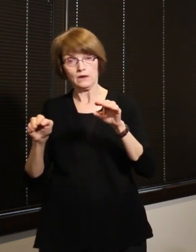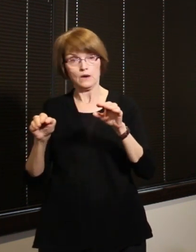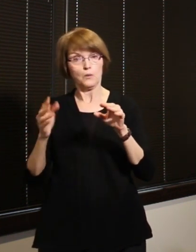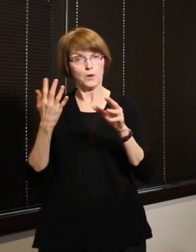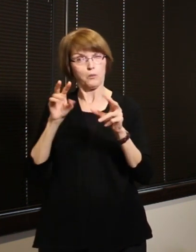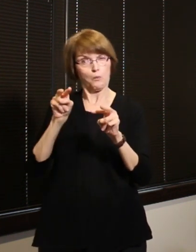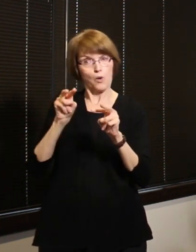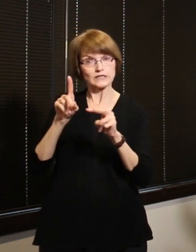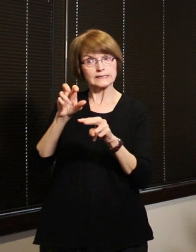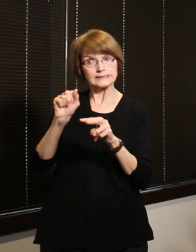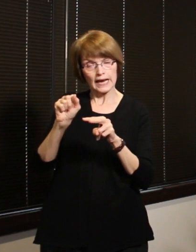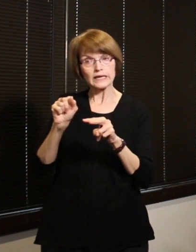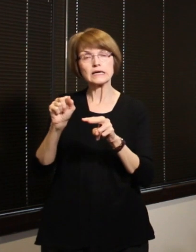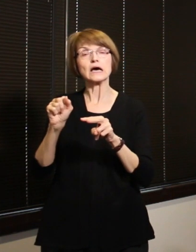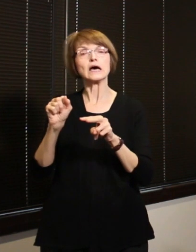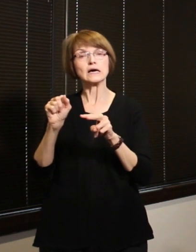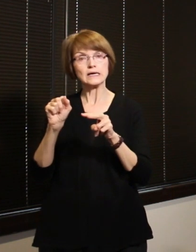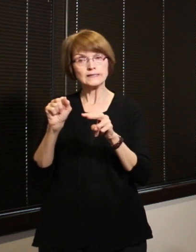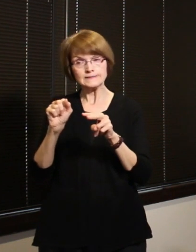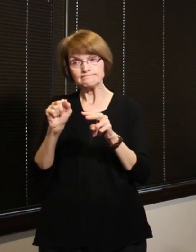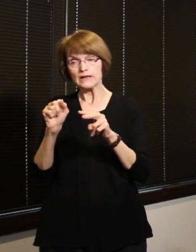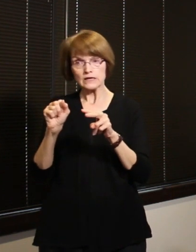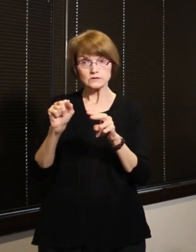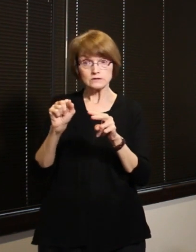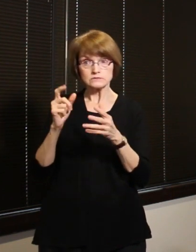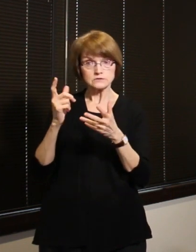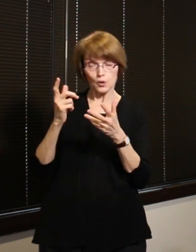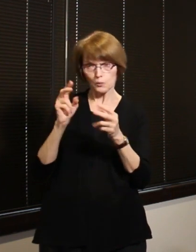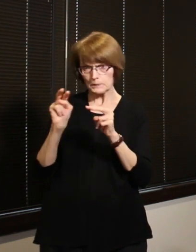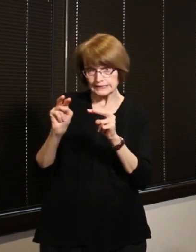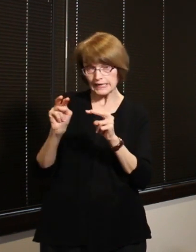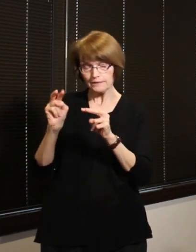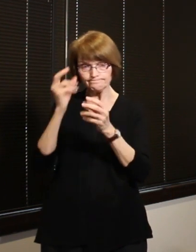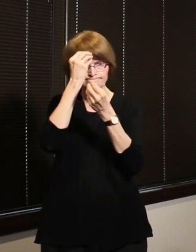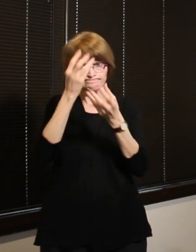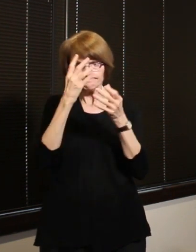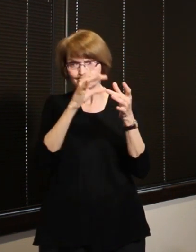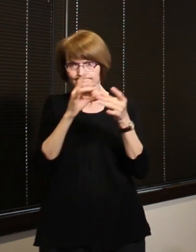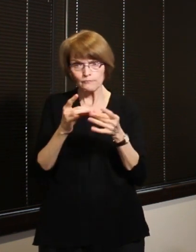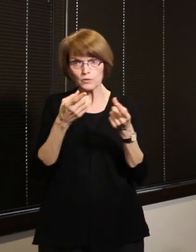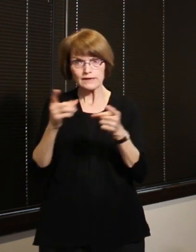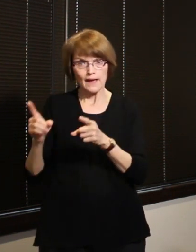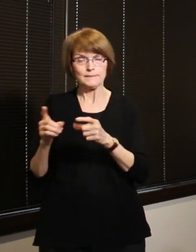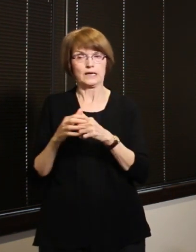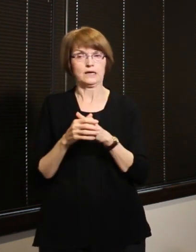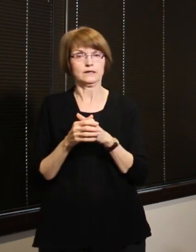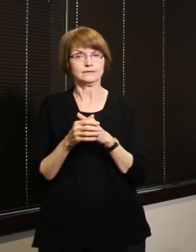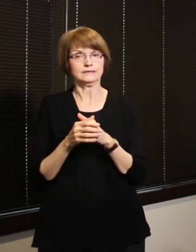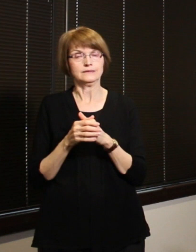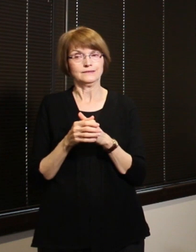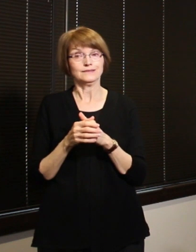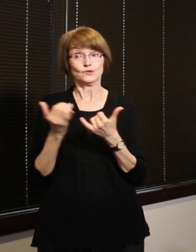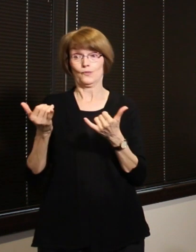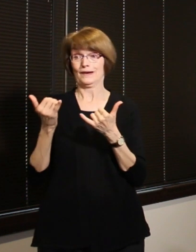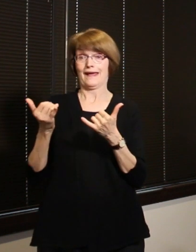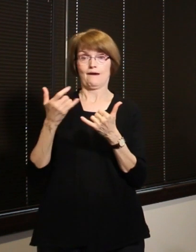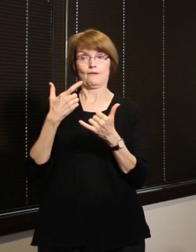data and advise people of what we're thinking we're seeing as we begin to relax some of these